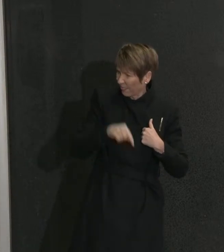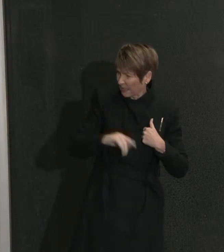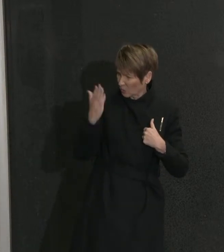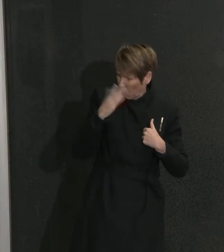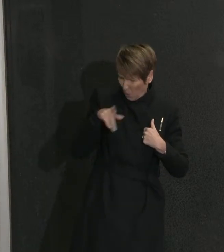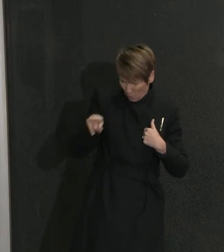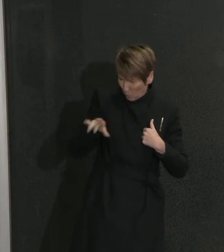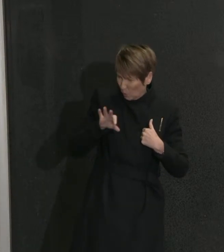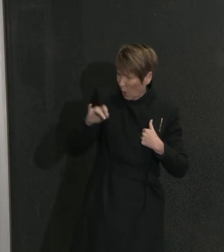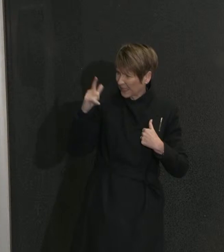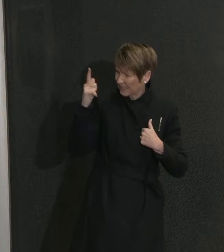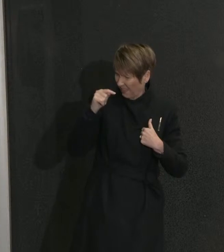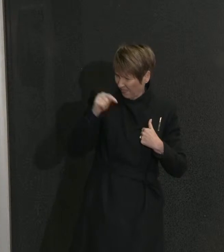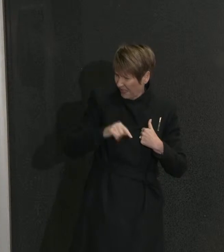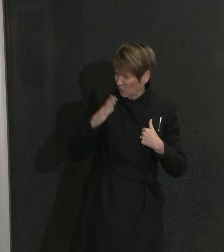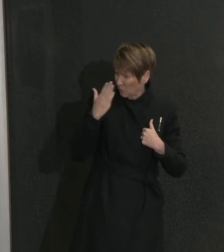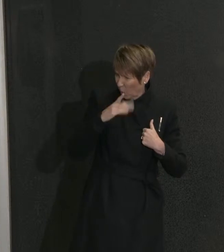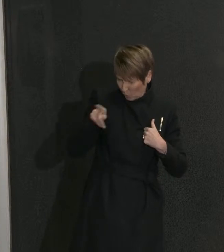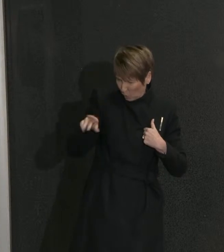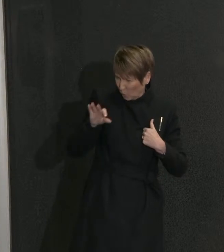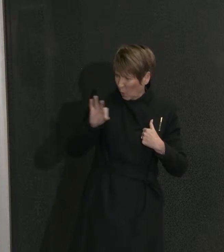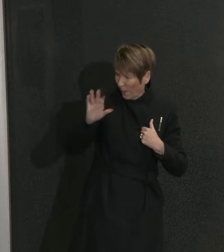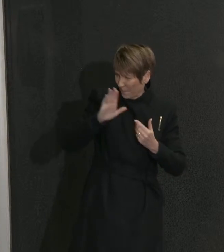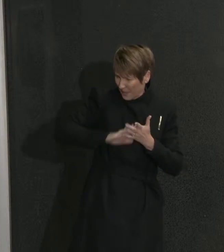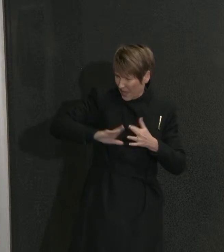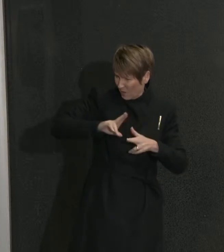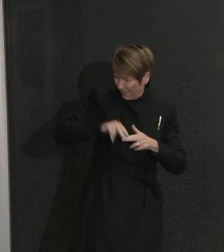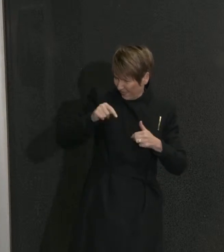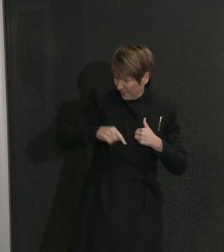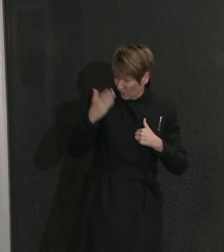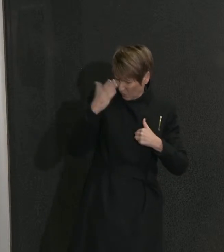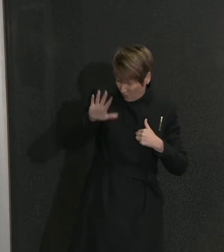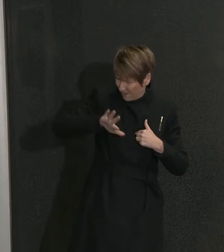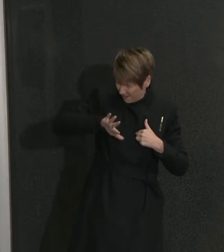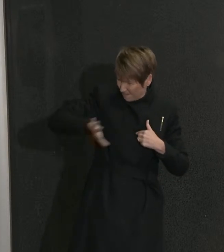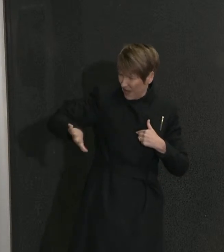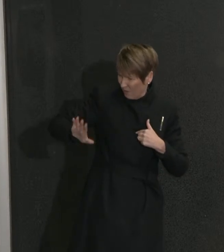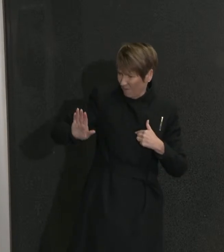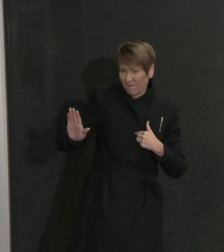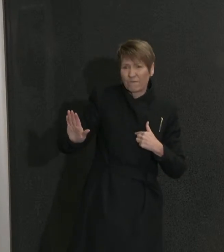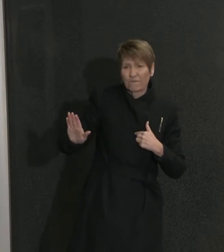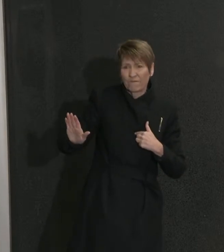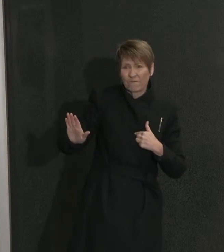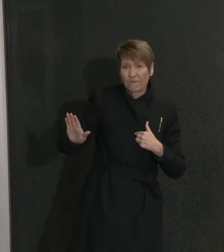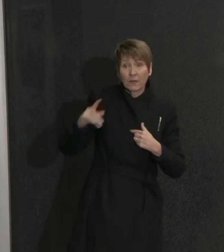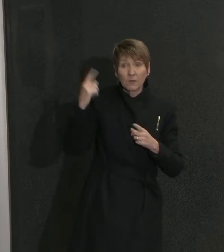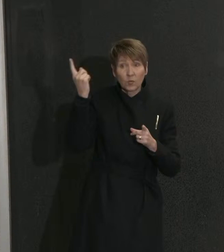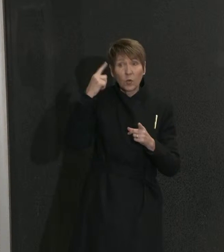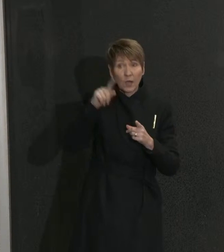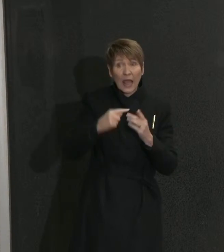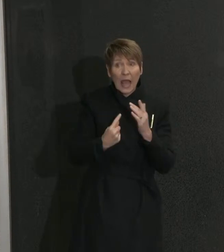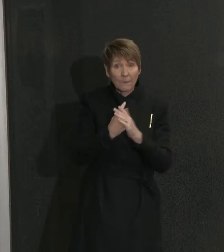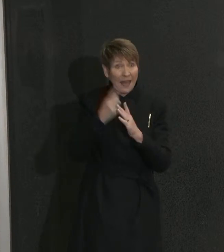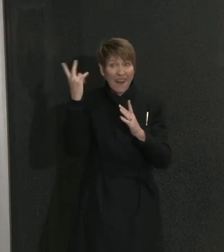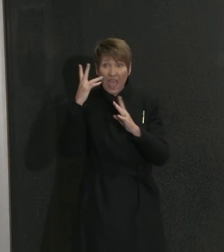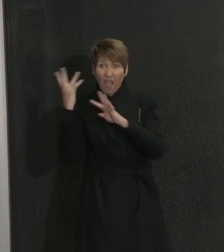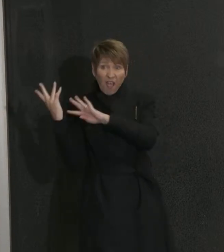isn't, and we'll have more to say about changing that a bit. Well, it's not going to be, we don't